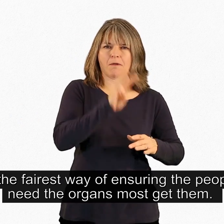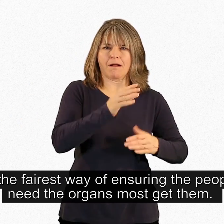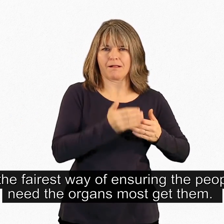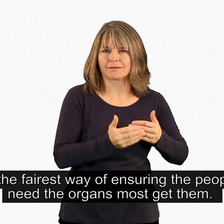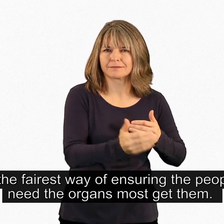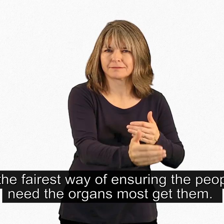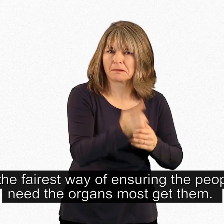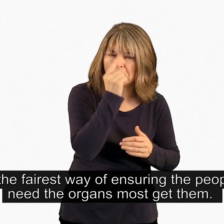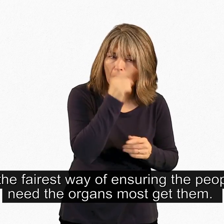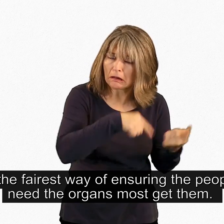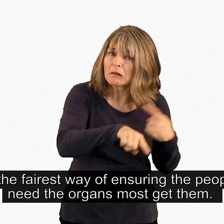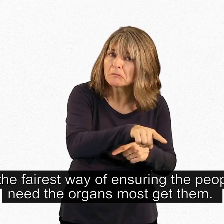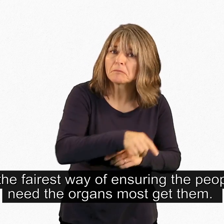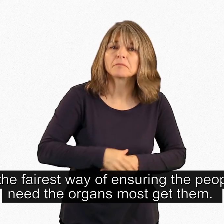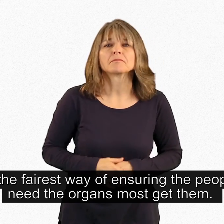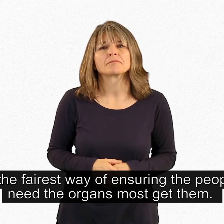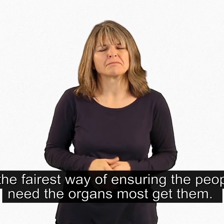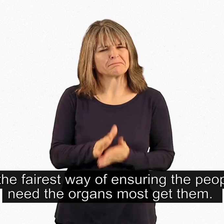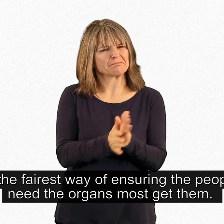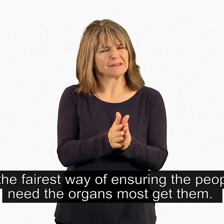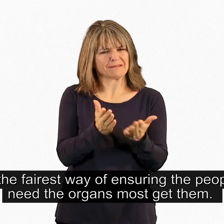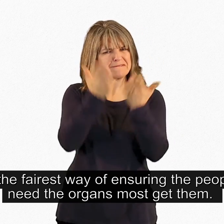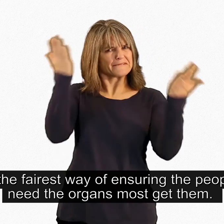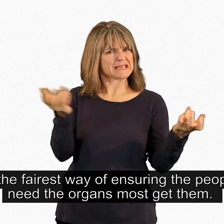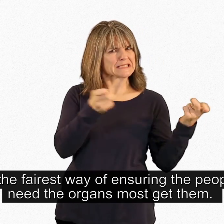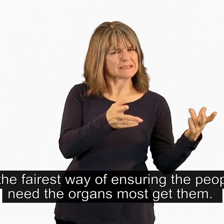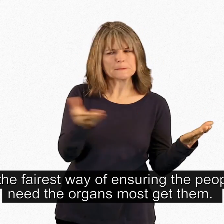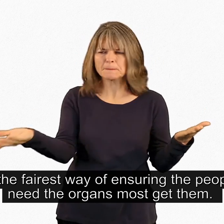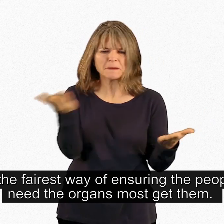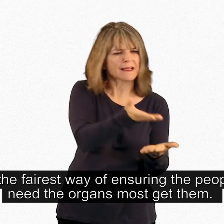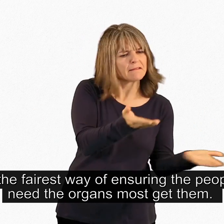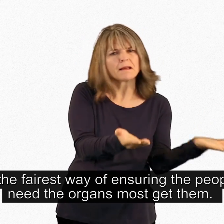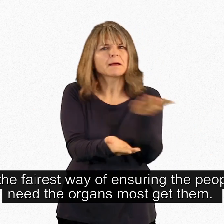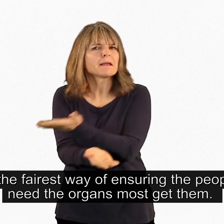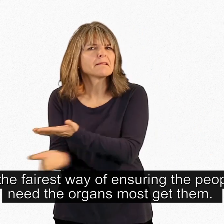This is the fairest way of ensuring the people who need the organs most get them